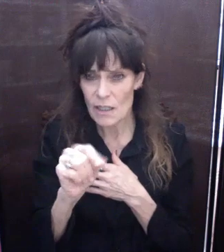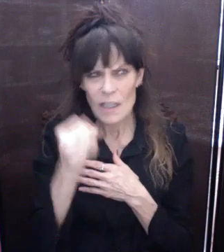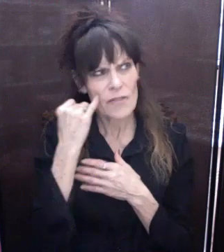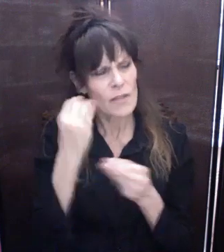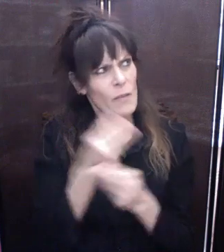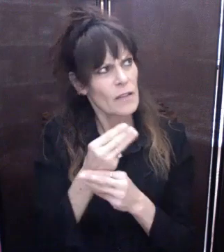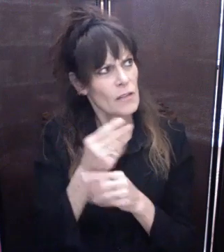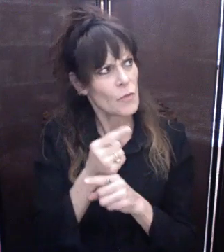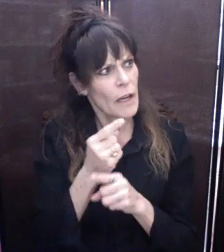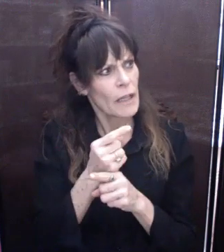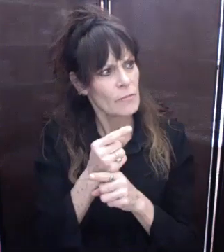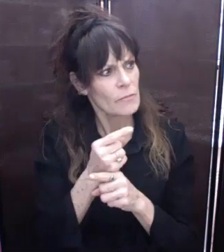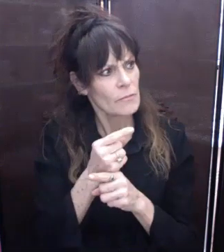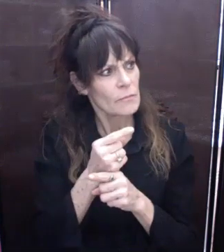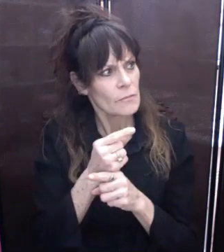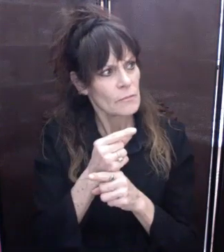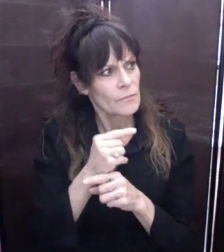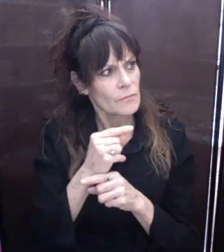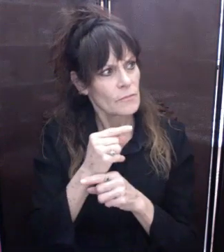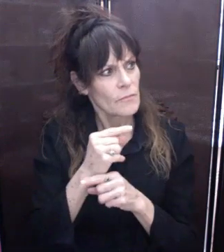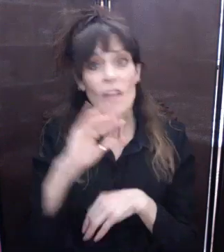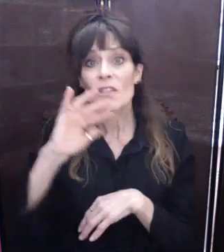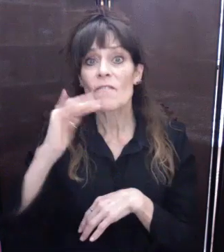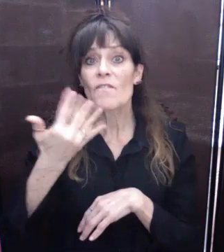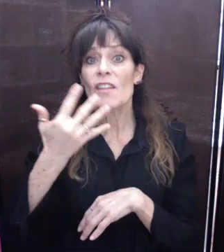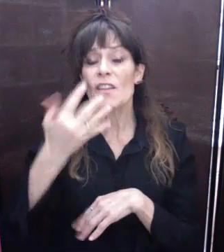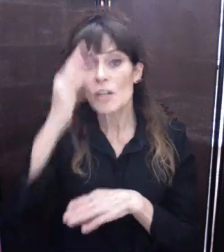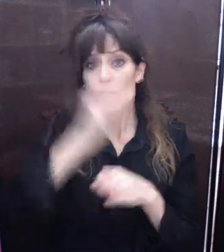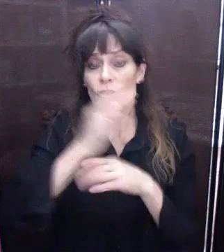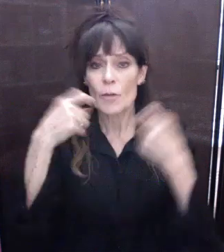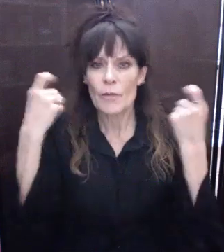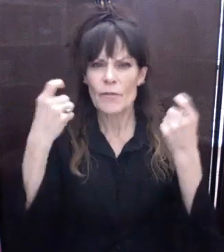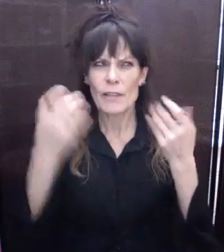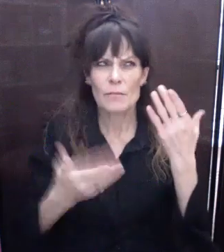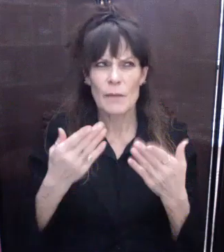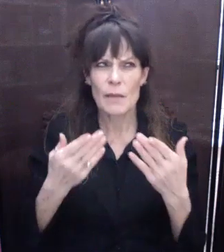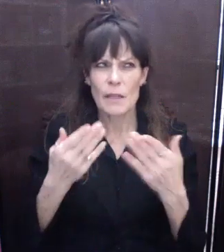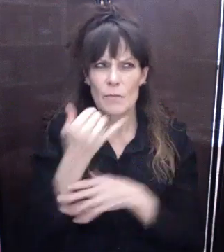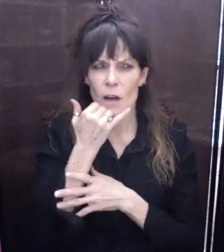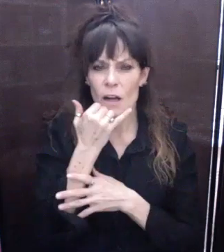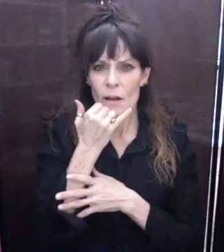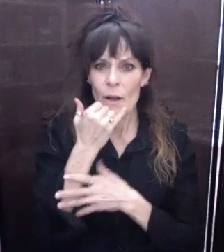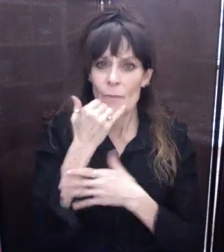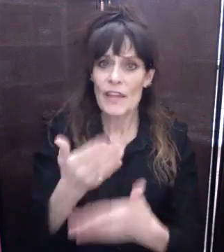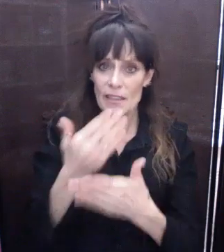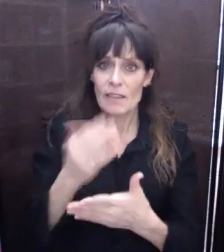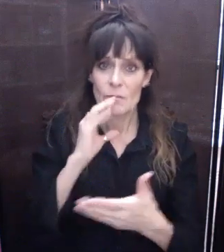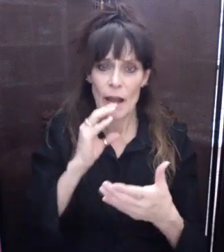5th Soberfest. My math may be off there. And thanks to my current